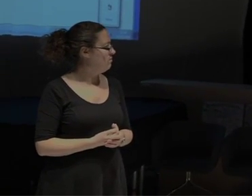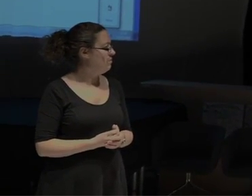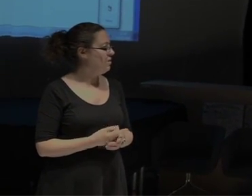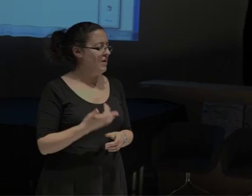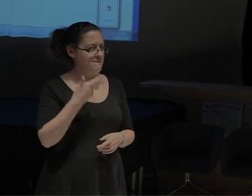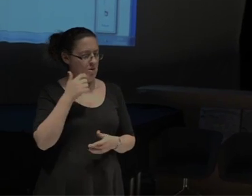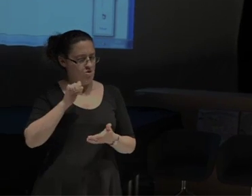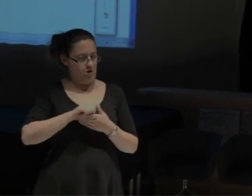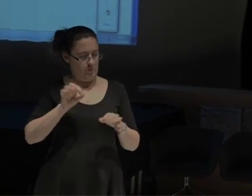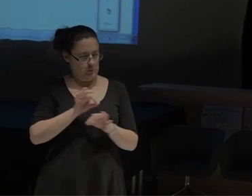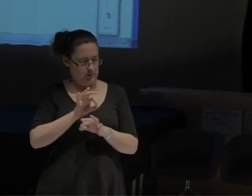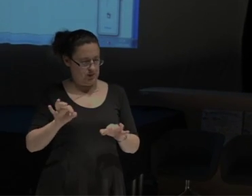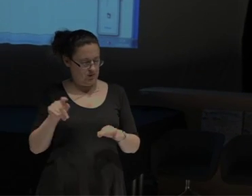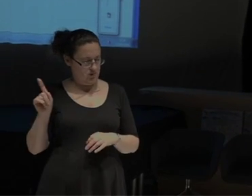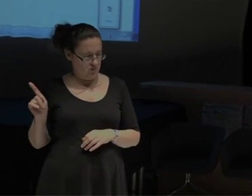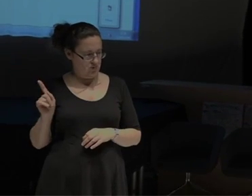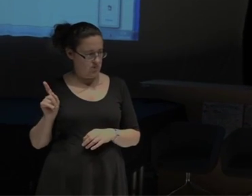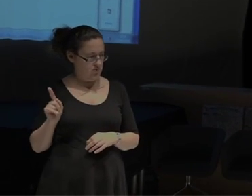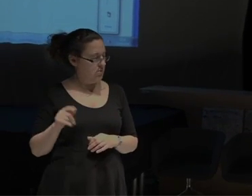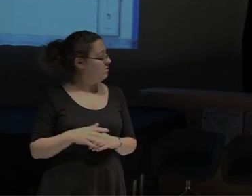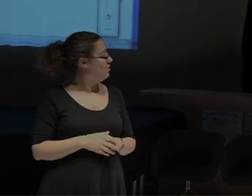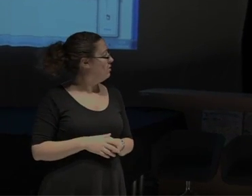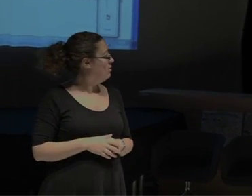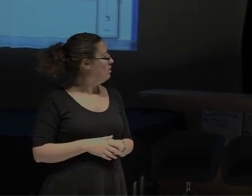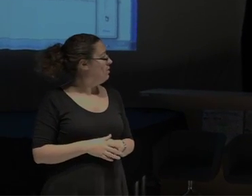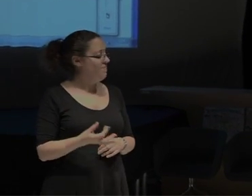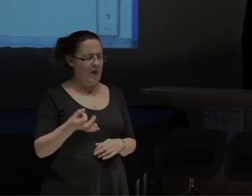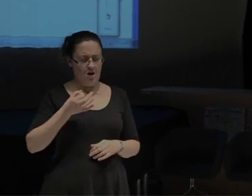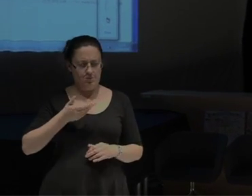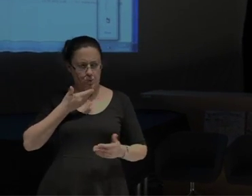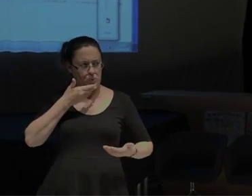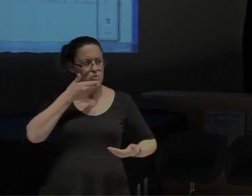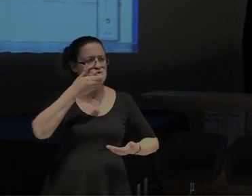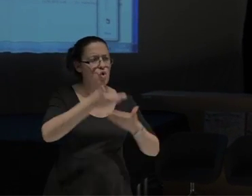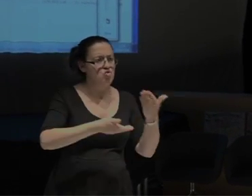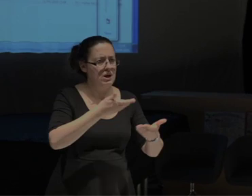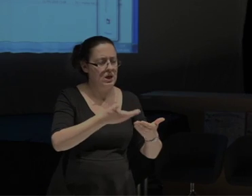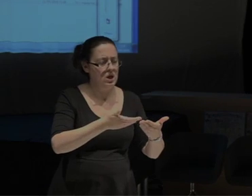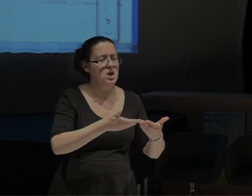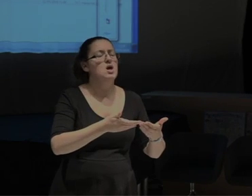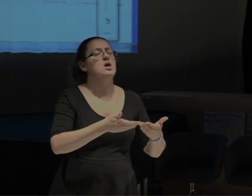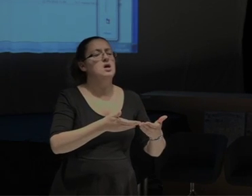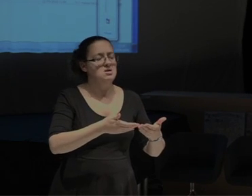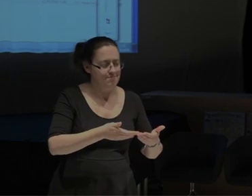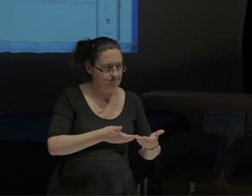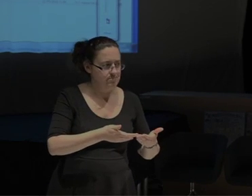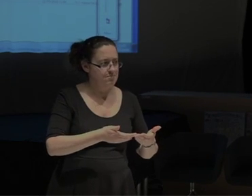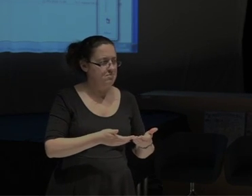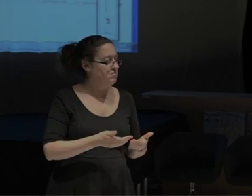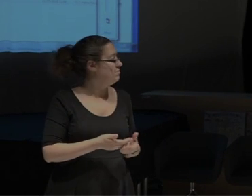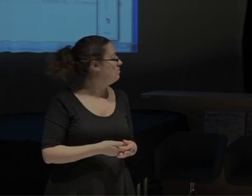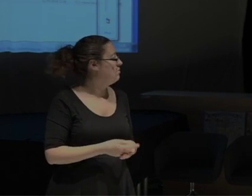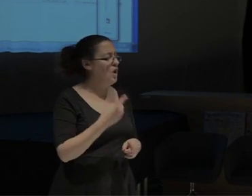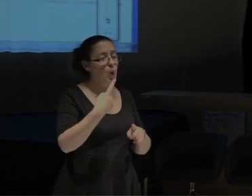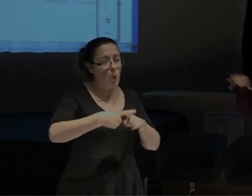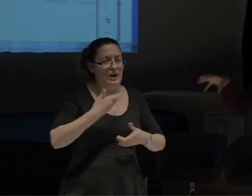bit, I've just been asked, I said to Carol, can you tell a story? Can you do a story? Okay. So I'm going to do one fairly